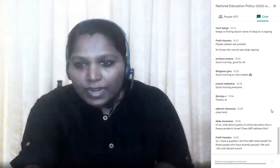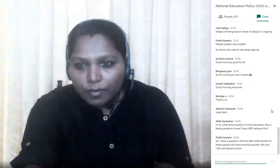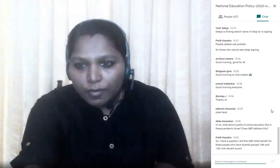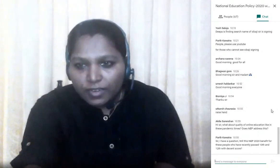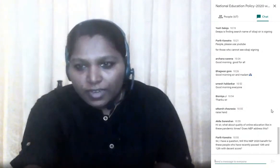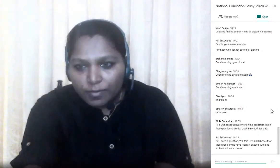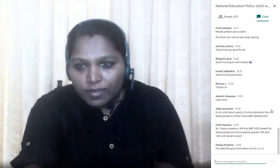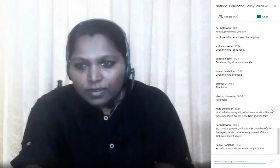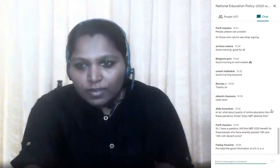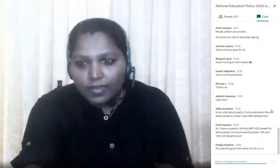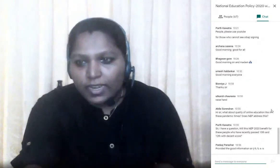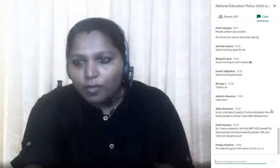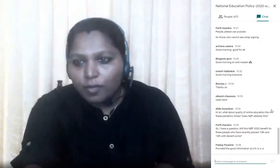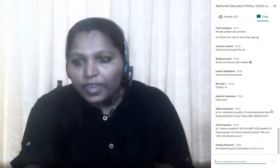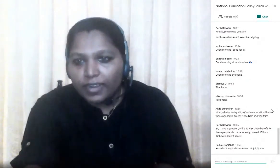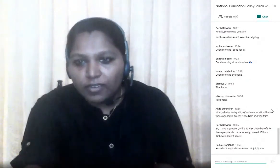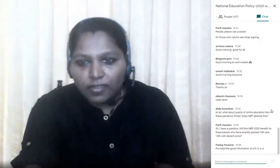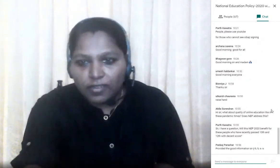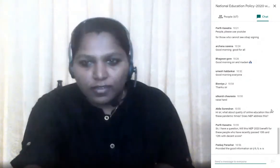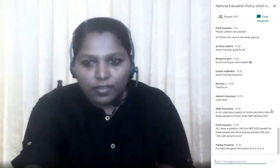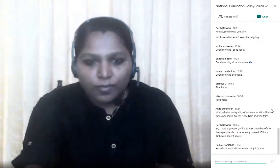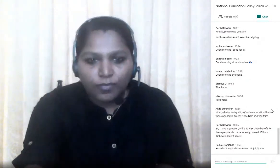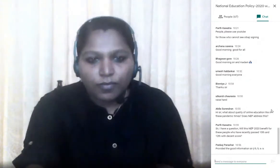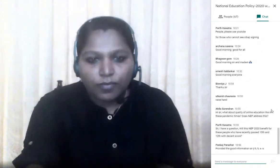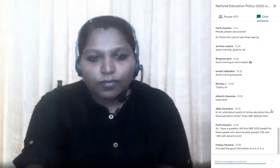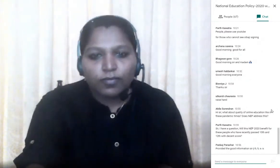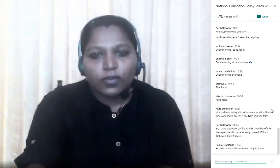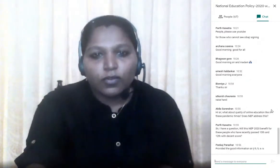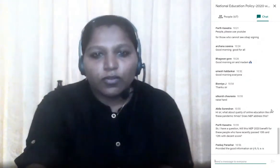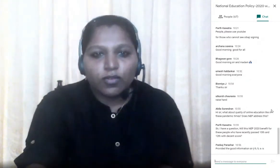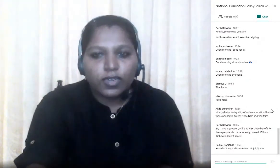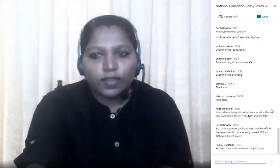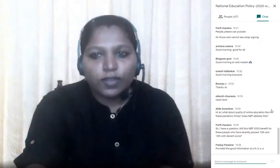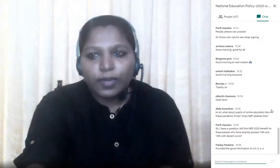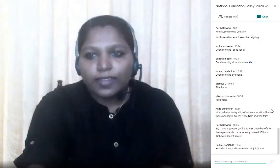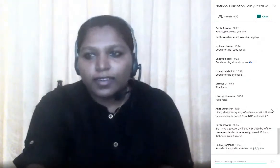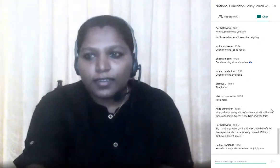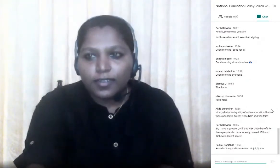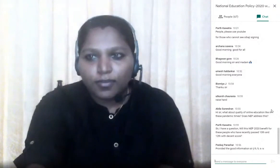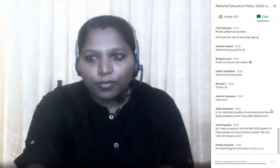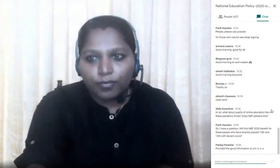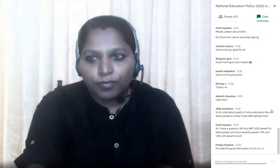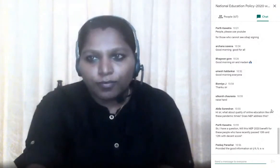pandemic times? Does NEP address this? So sir will be answering this.